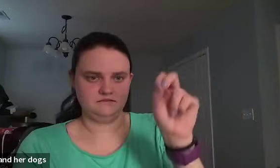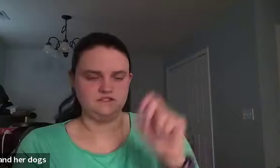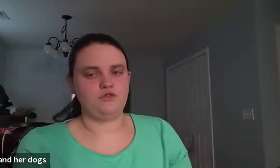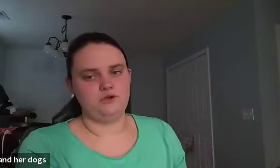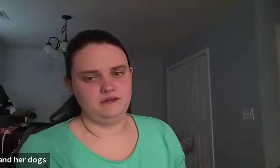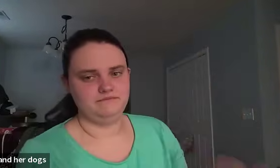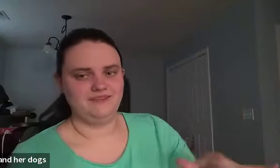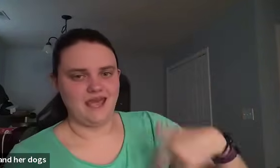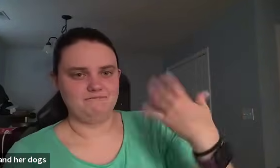So 30. Yeah.